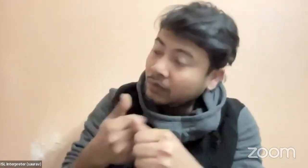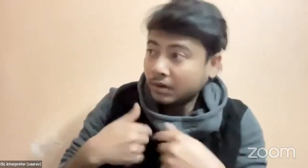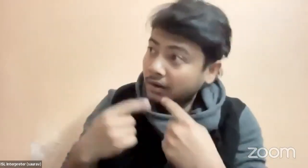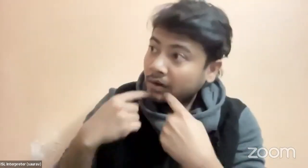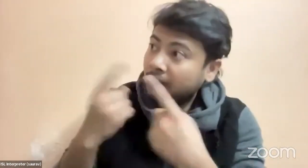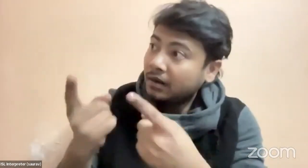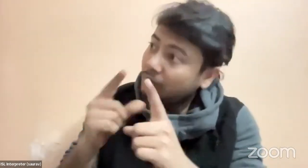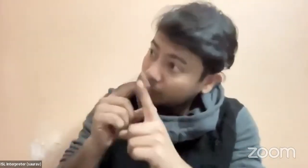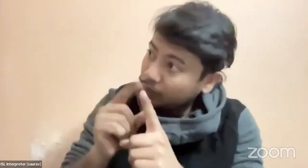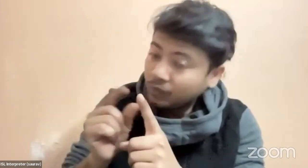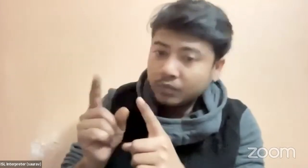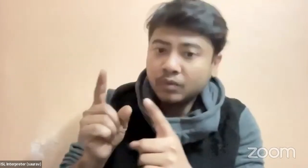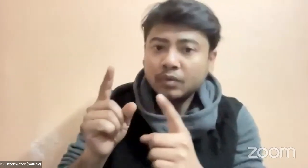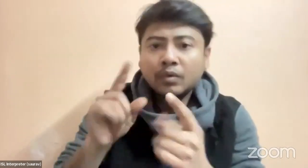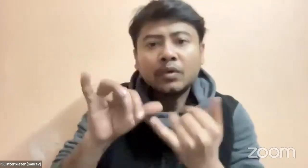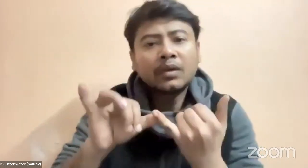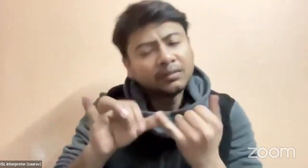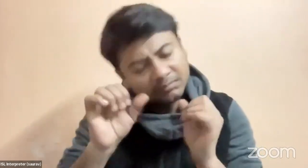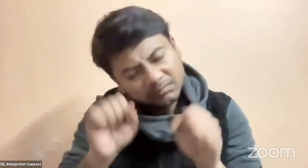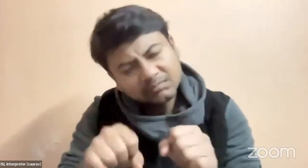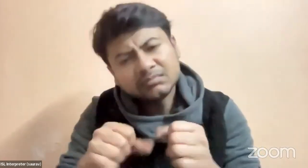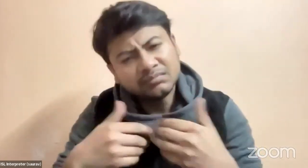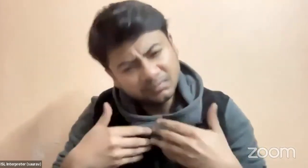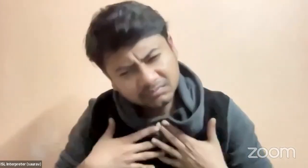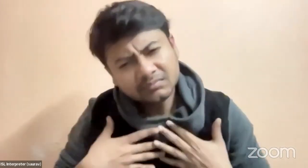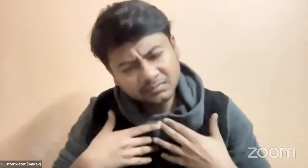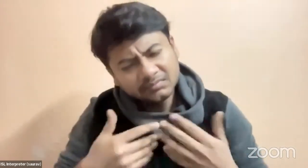So then Rukmini Devi said, you cannot understand why I